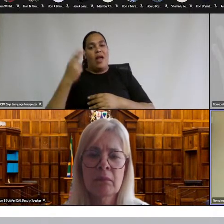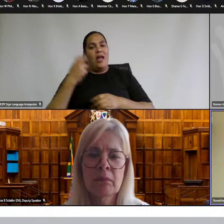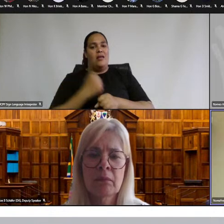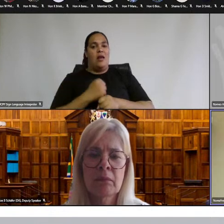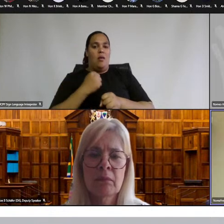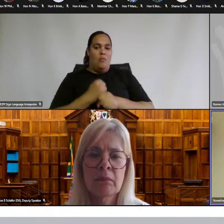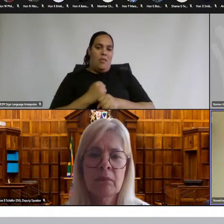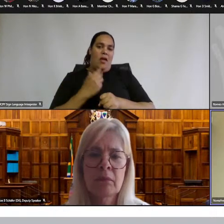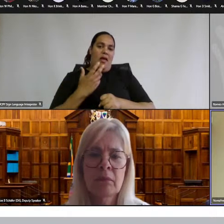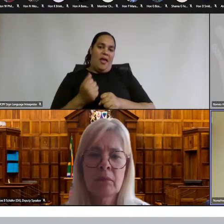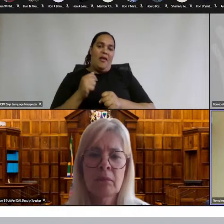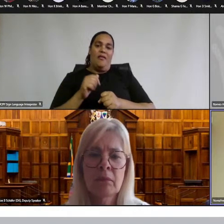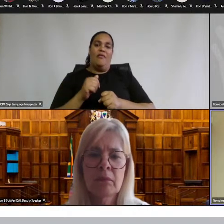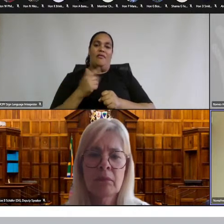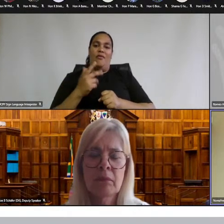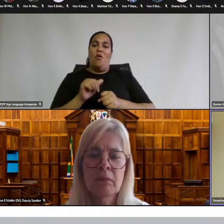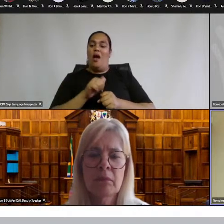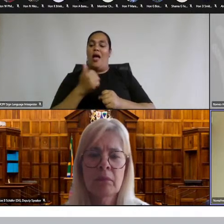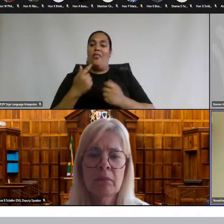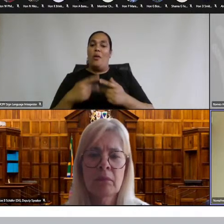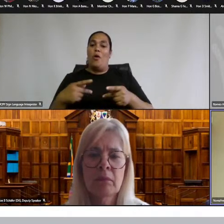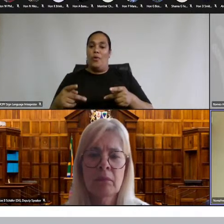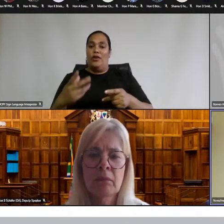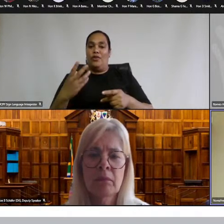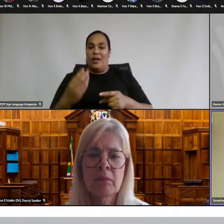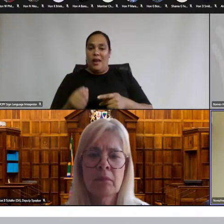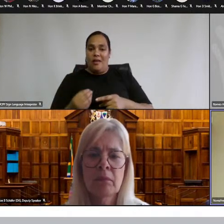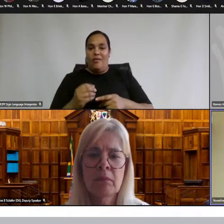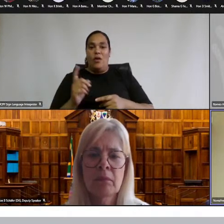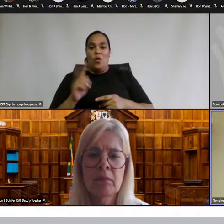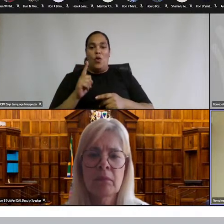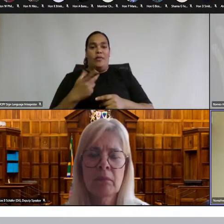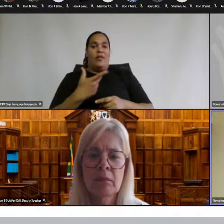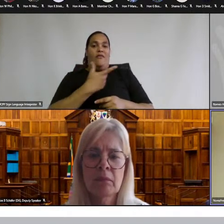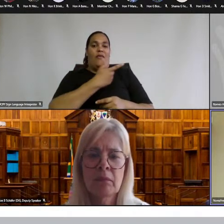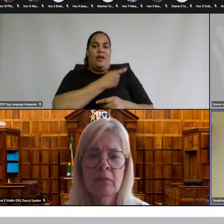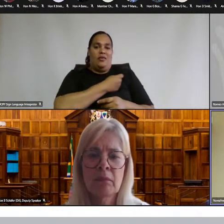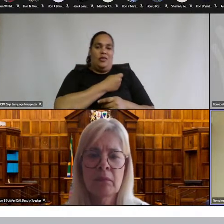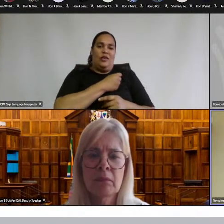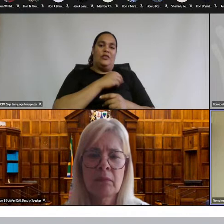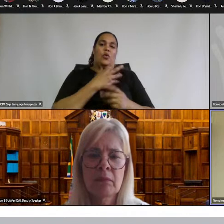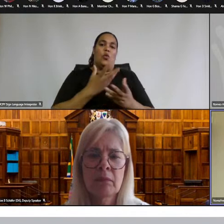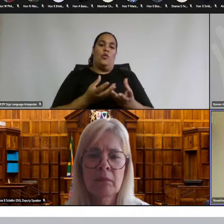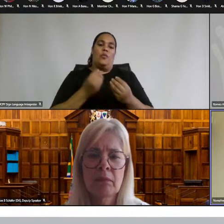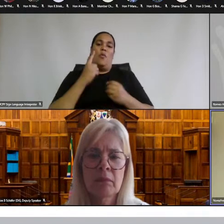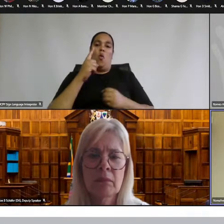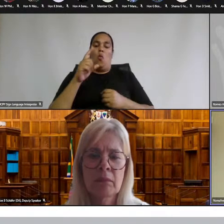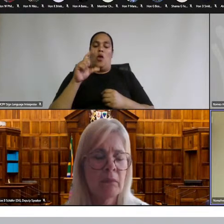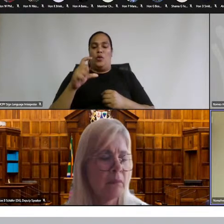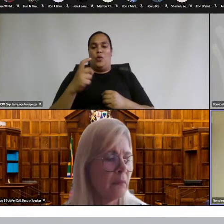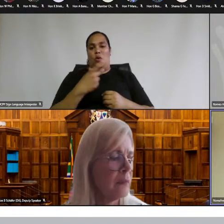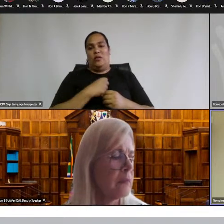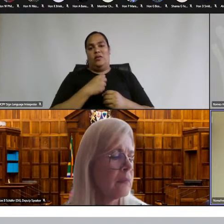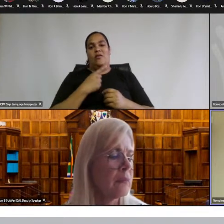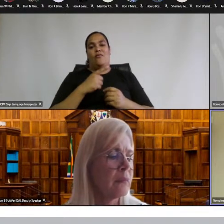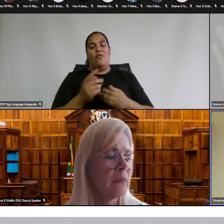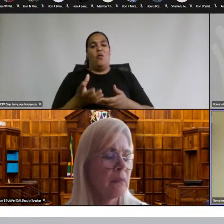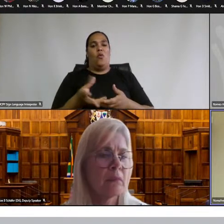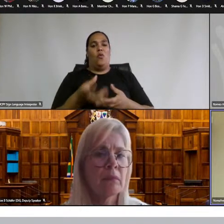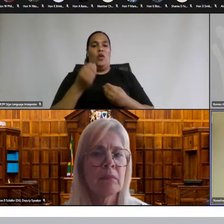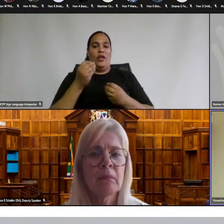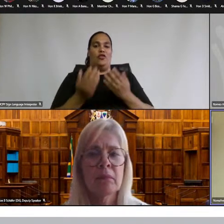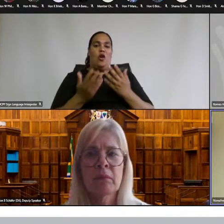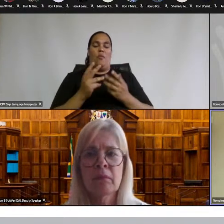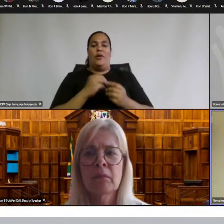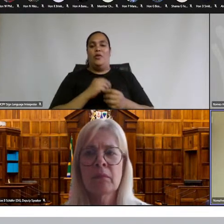number of the adult population that is vaccinated, it is receive 1 dose per population compared to